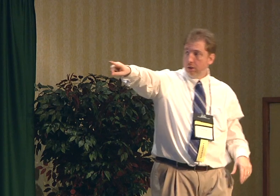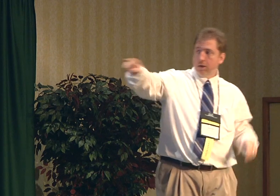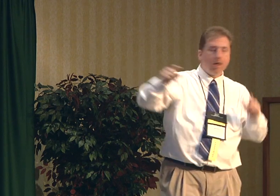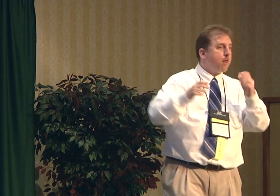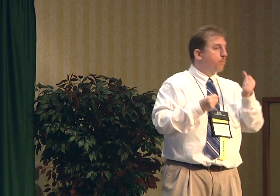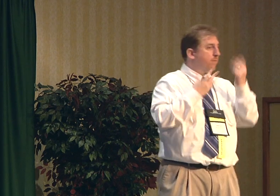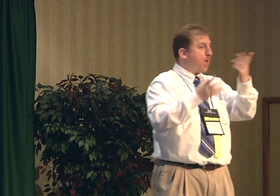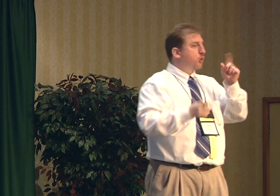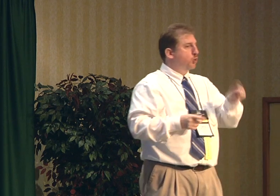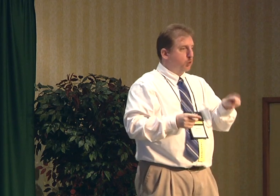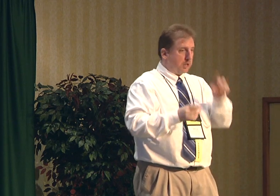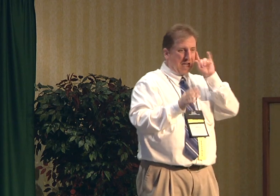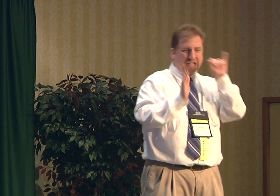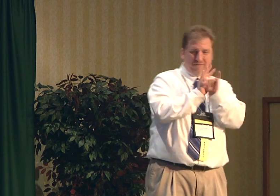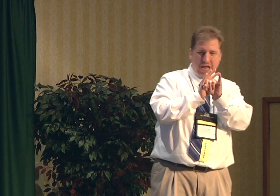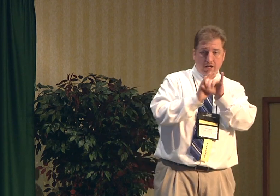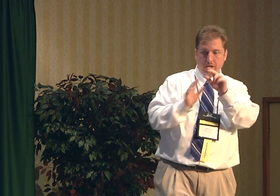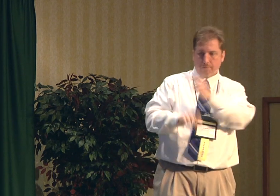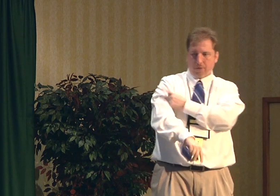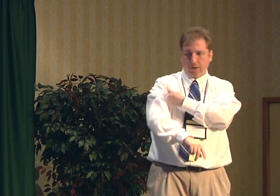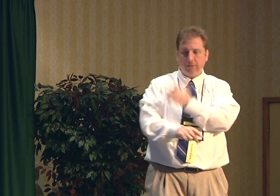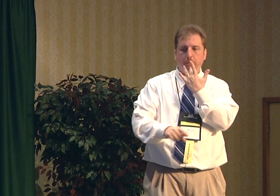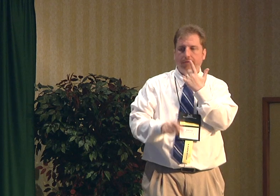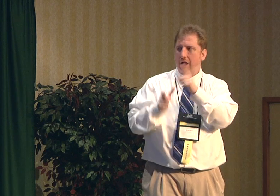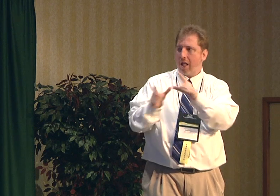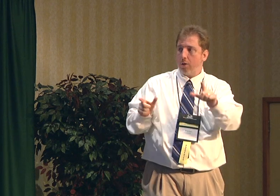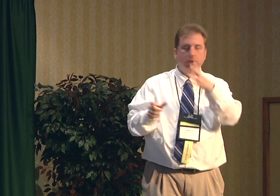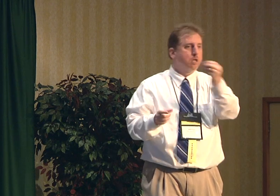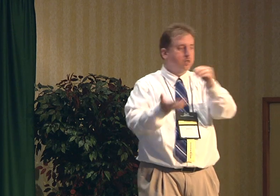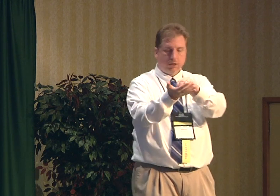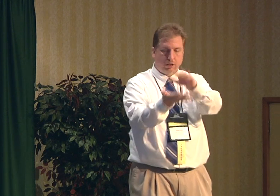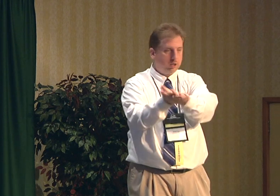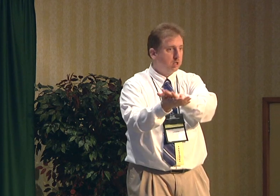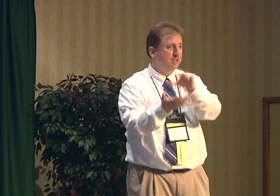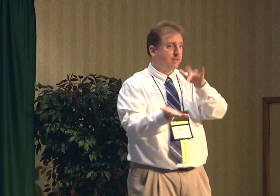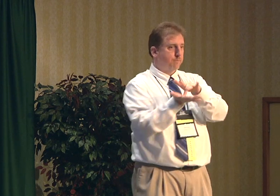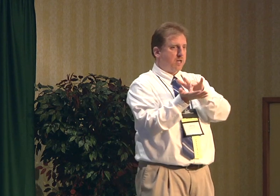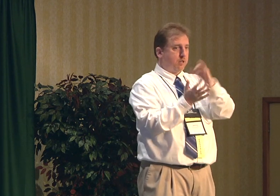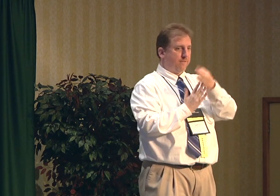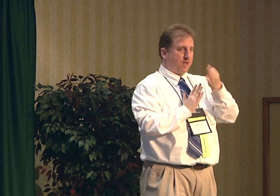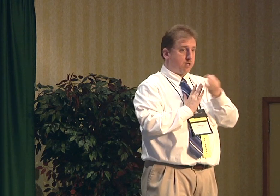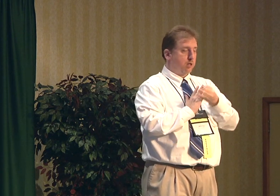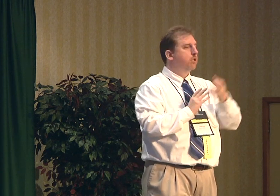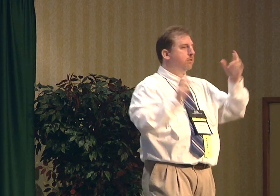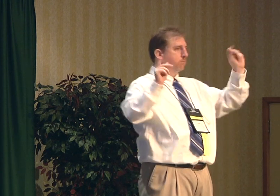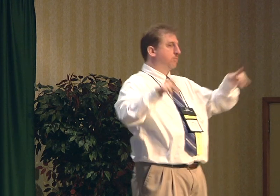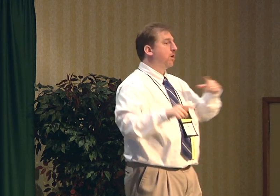So the first recommendation they made is to identify the patient's preferred language